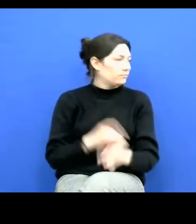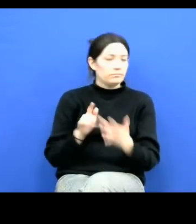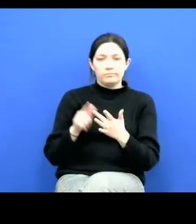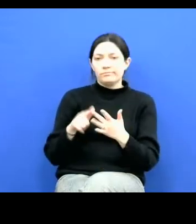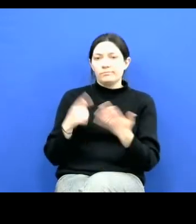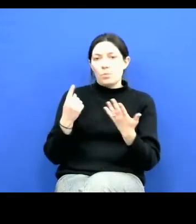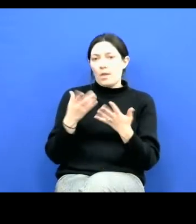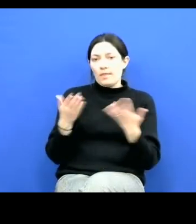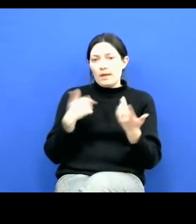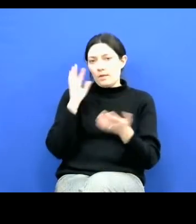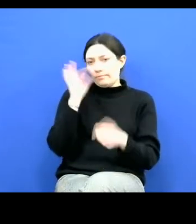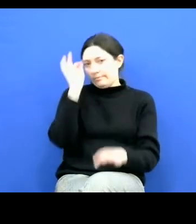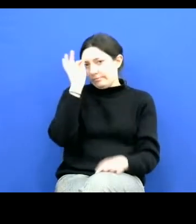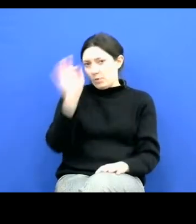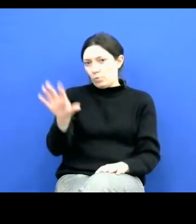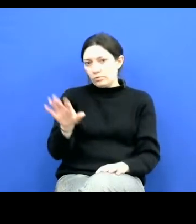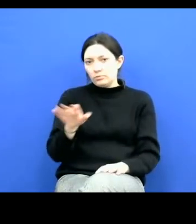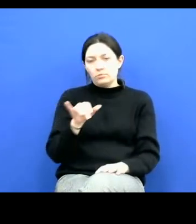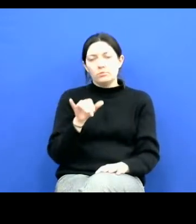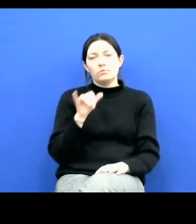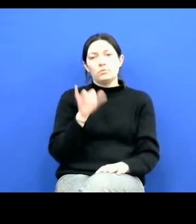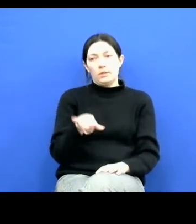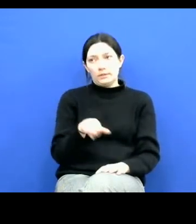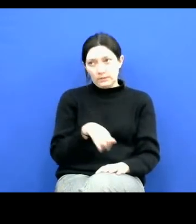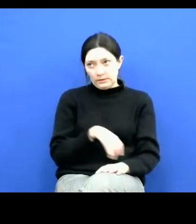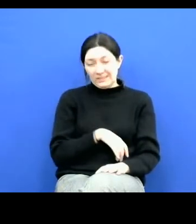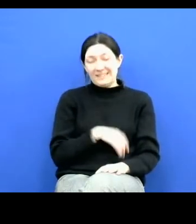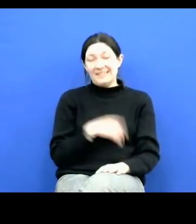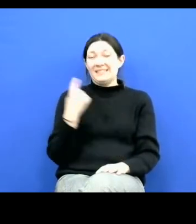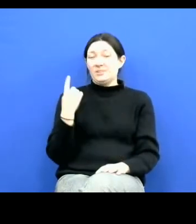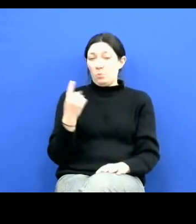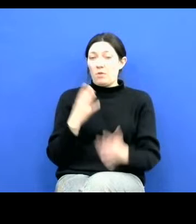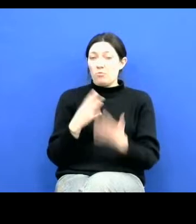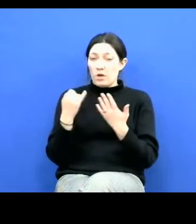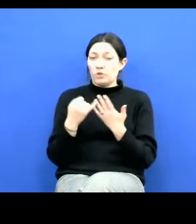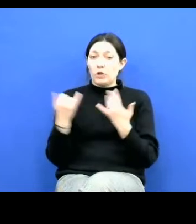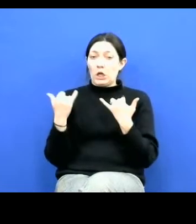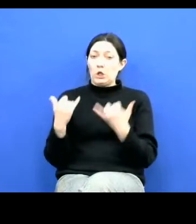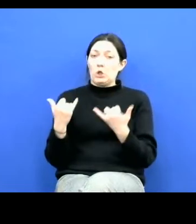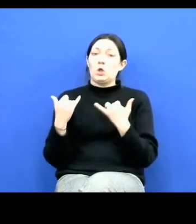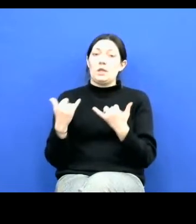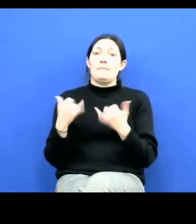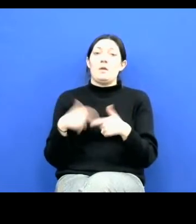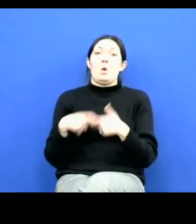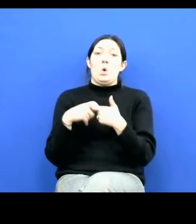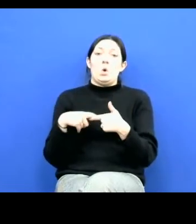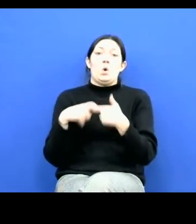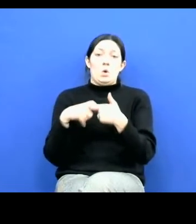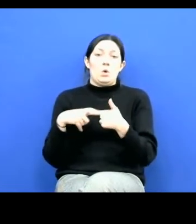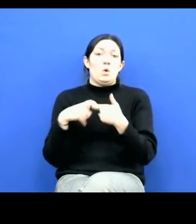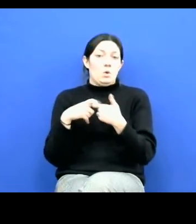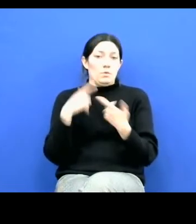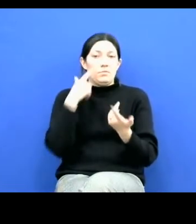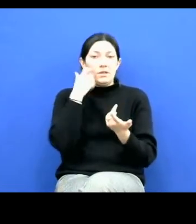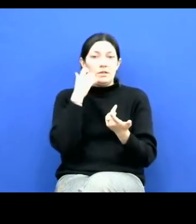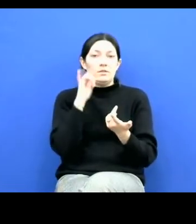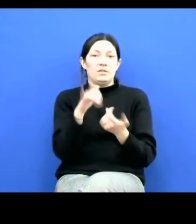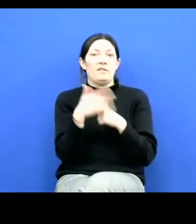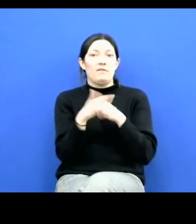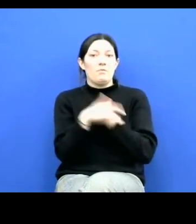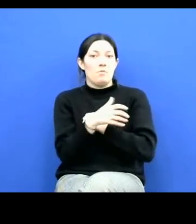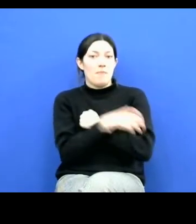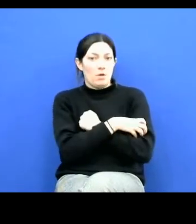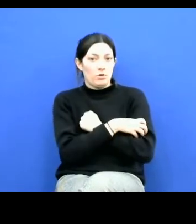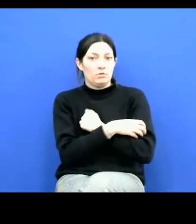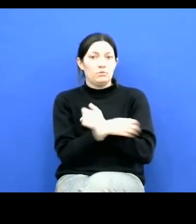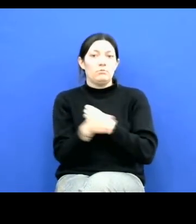One of the things I'll note, this is one of the projects that is currently being held up some because of available power. Pump